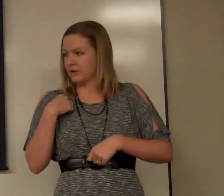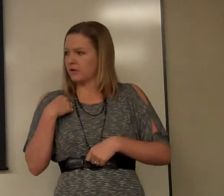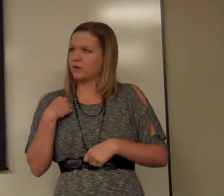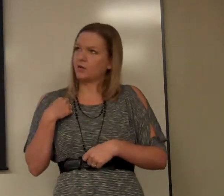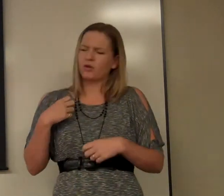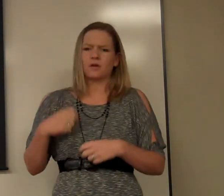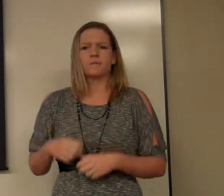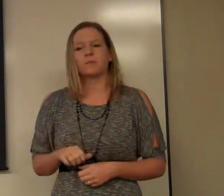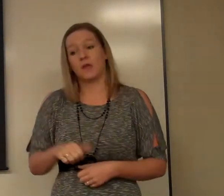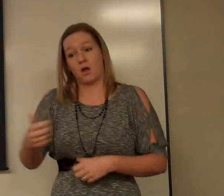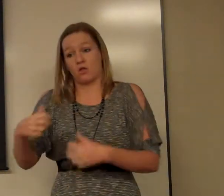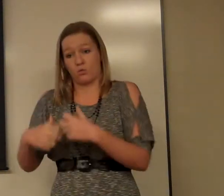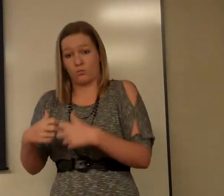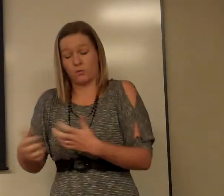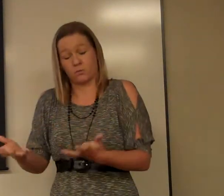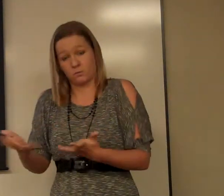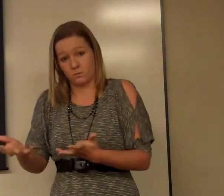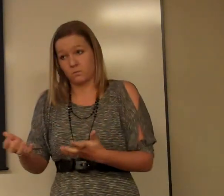Lacey?